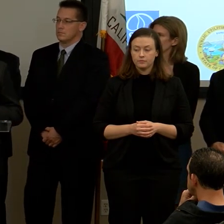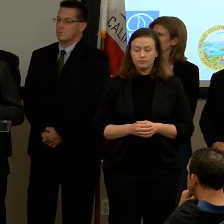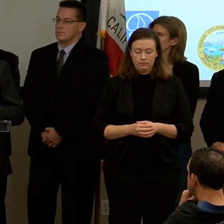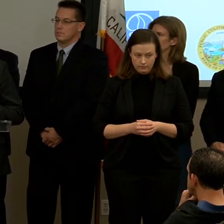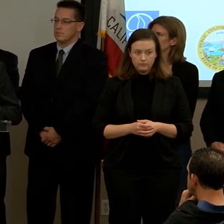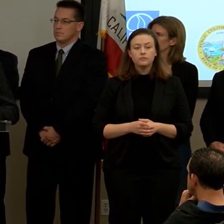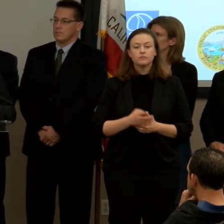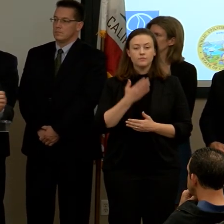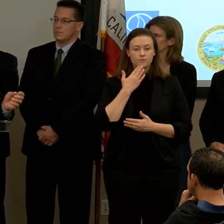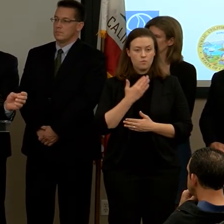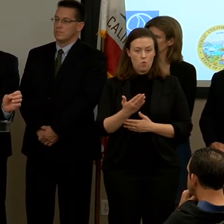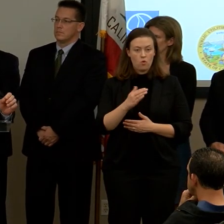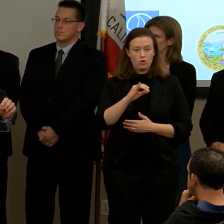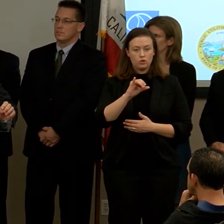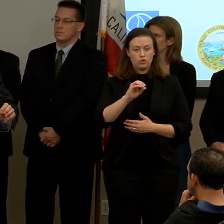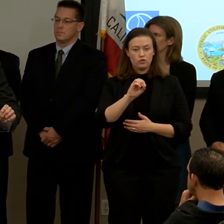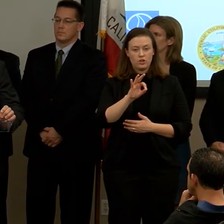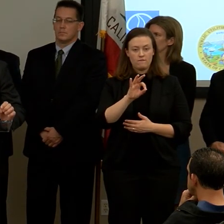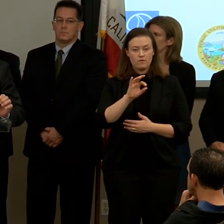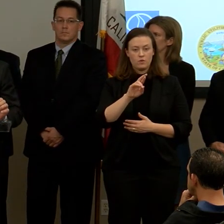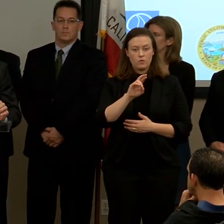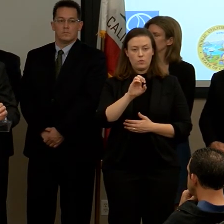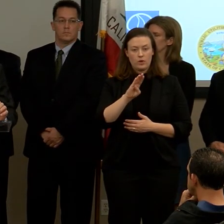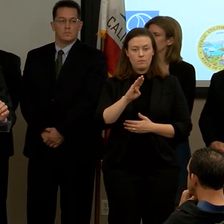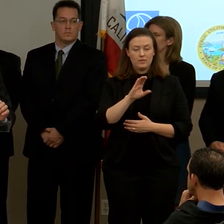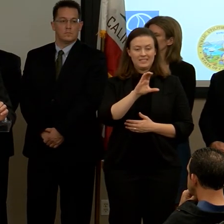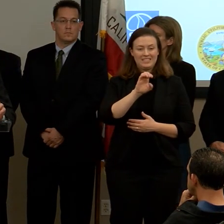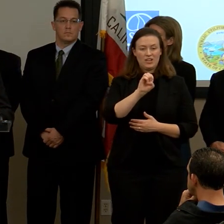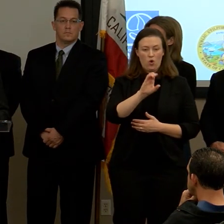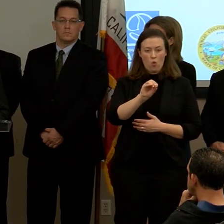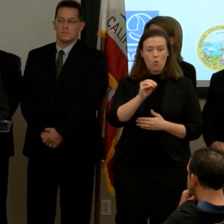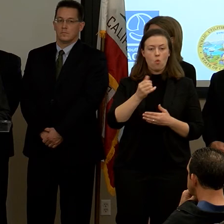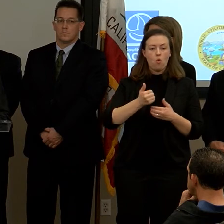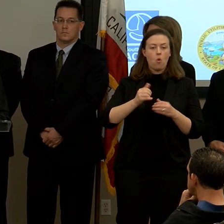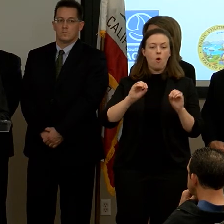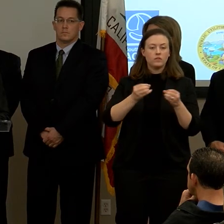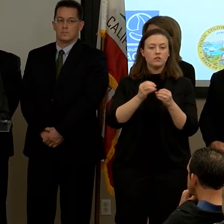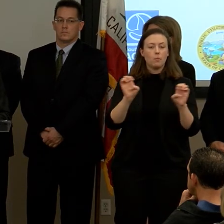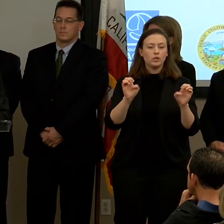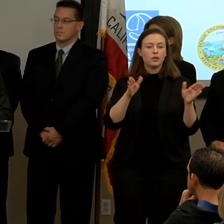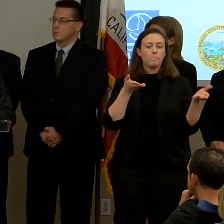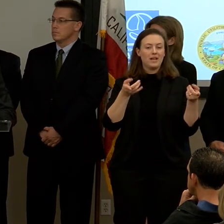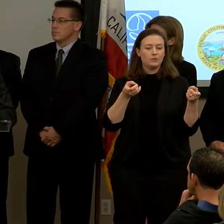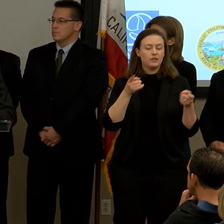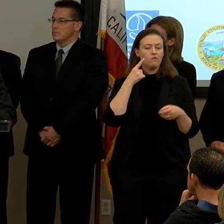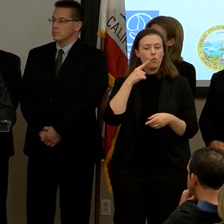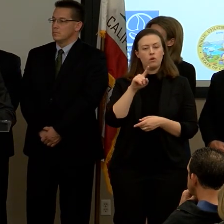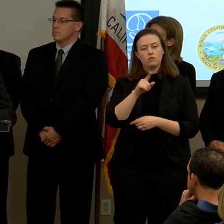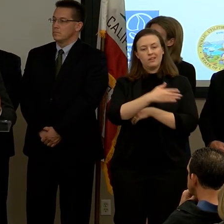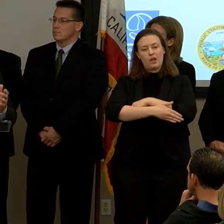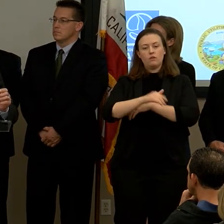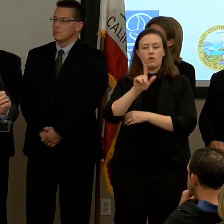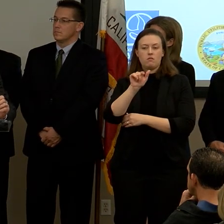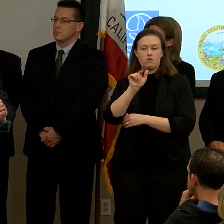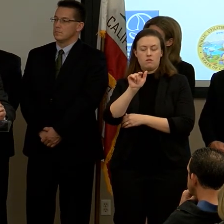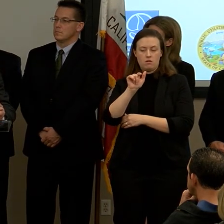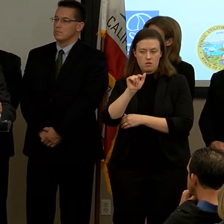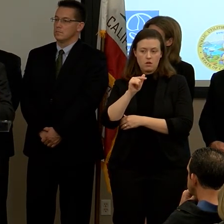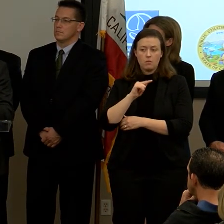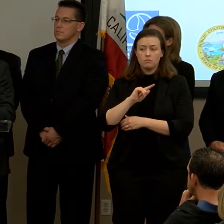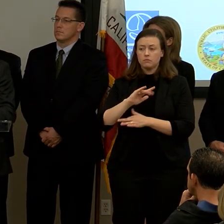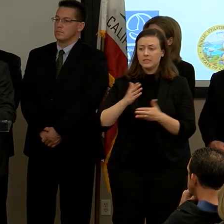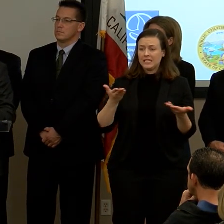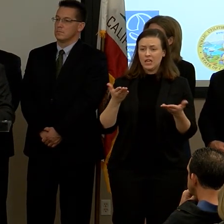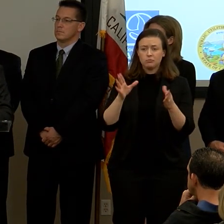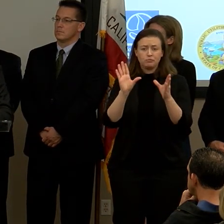Good morning, everyone. I'm Jeff Reeb. I'm with the CEO Office of Emergency Management for the County of Los Angeles. And I'm here to address a very,